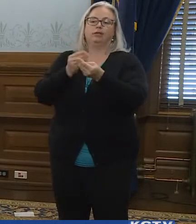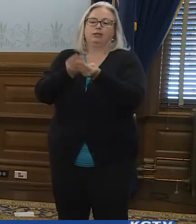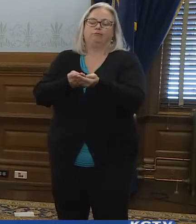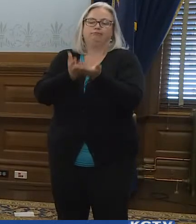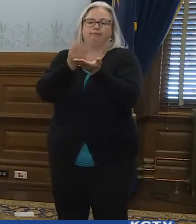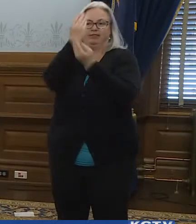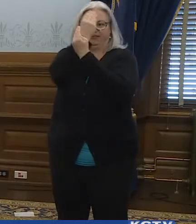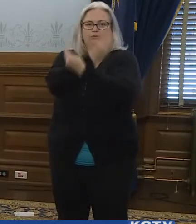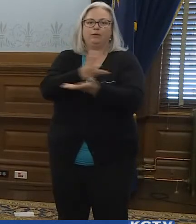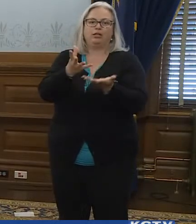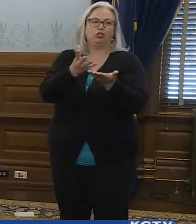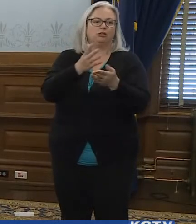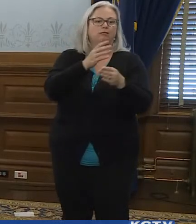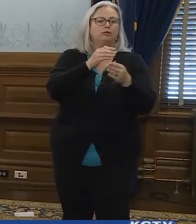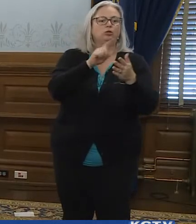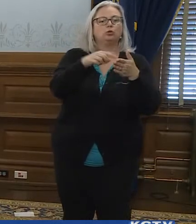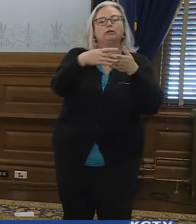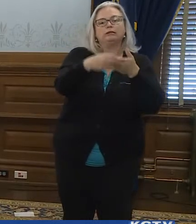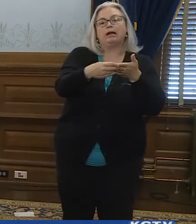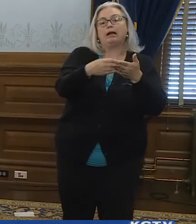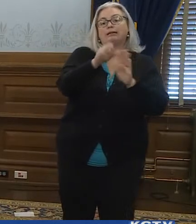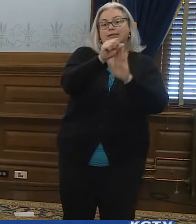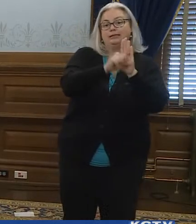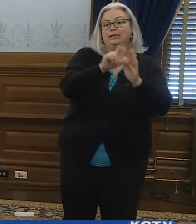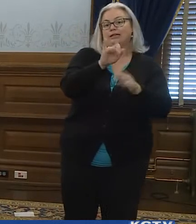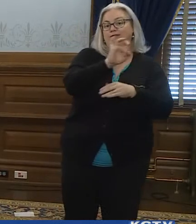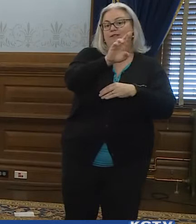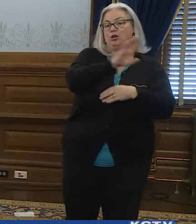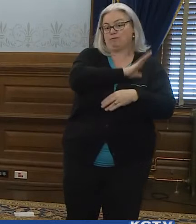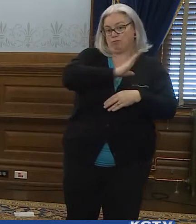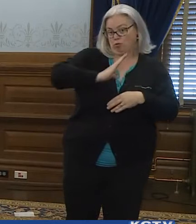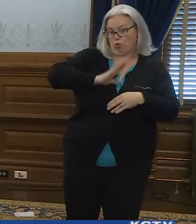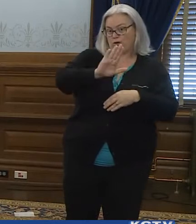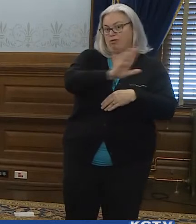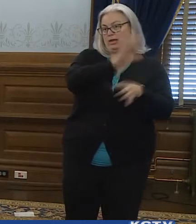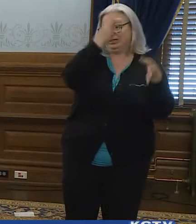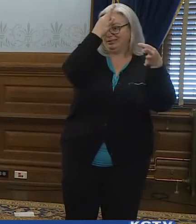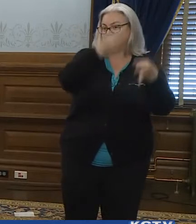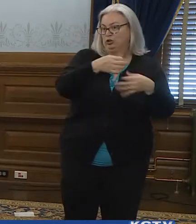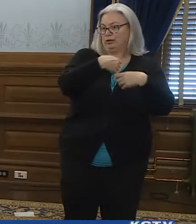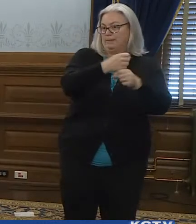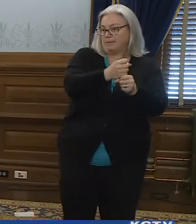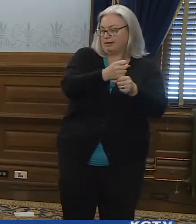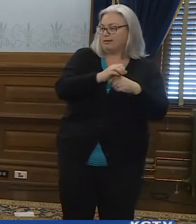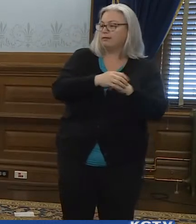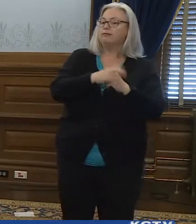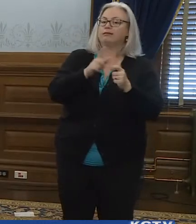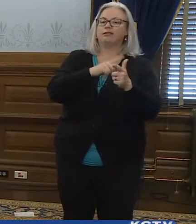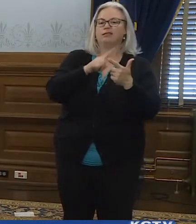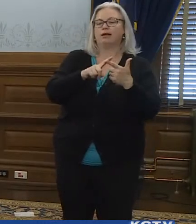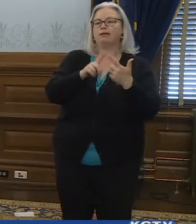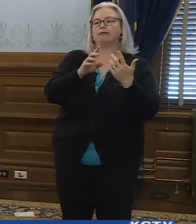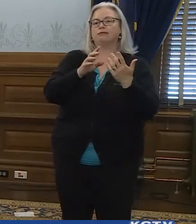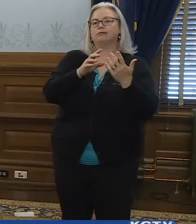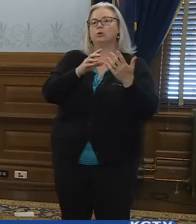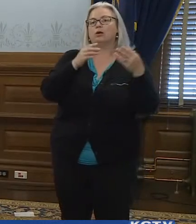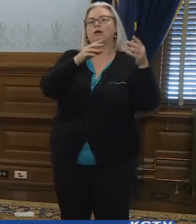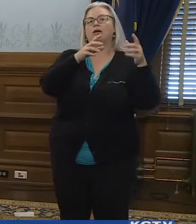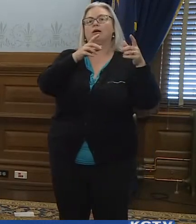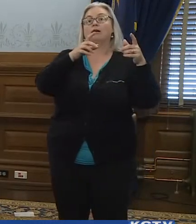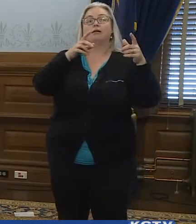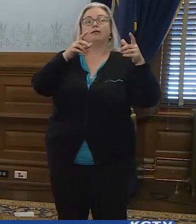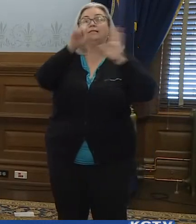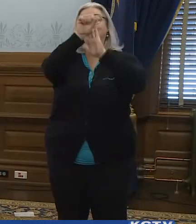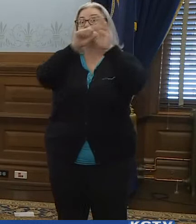to guide our state fair board in decisions that they might make, and then drop that down to the